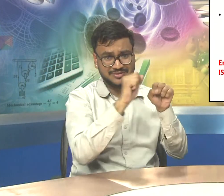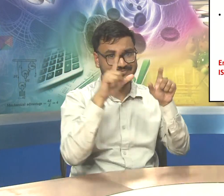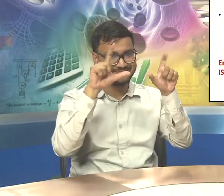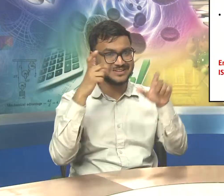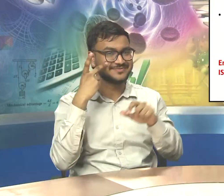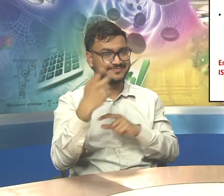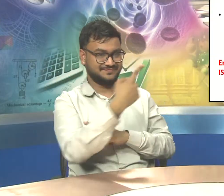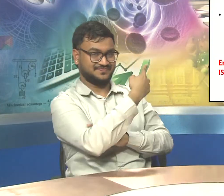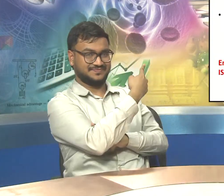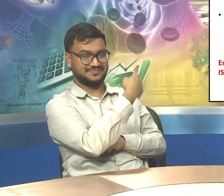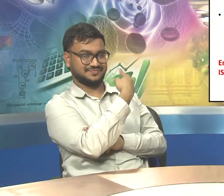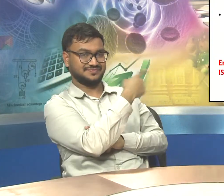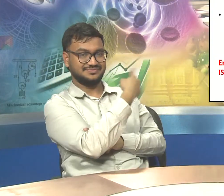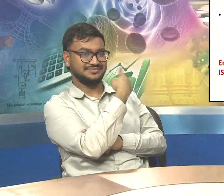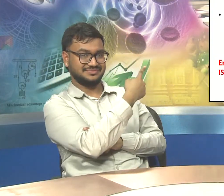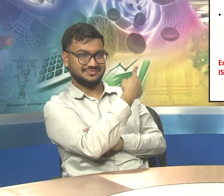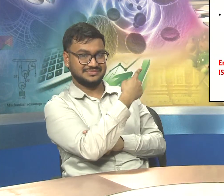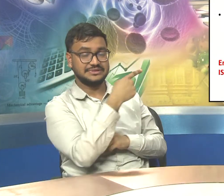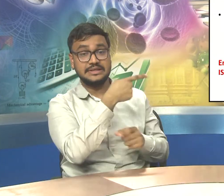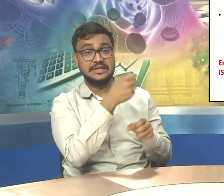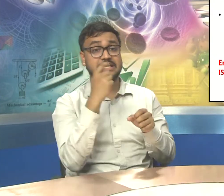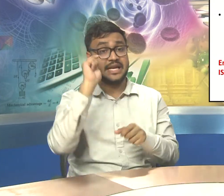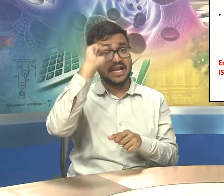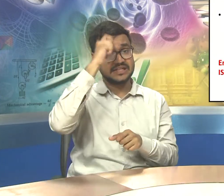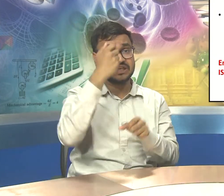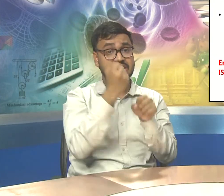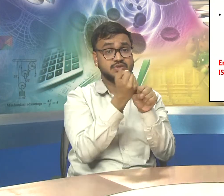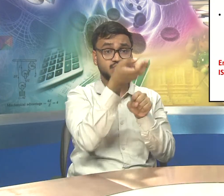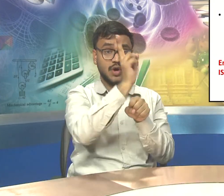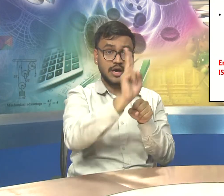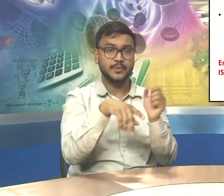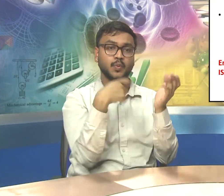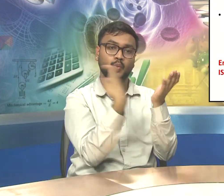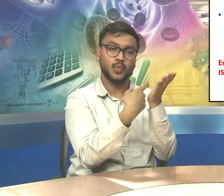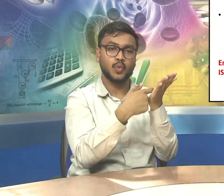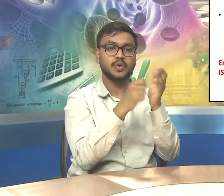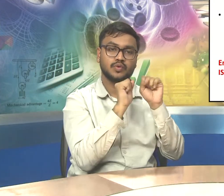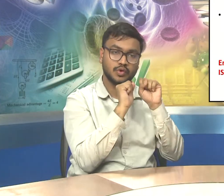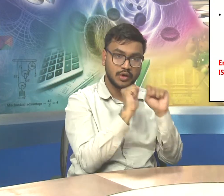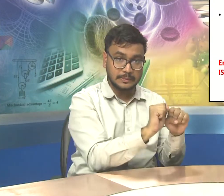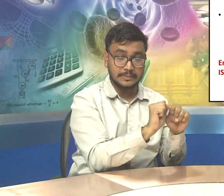For example, in English, you can see there is a question, what are you doing?